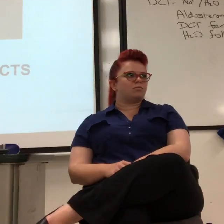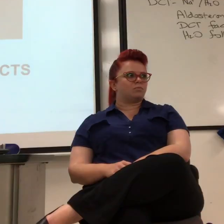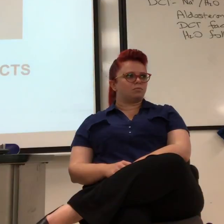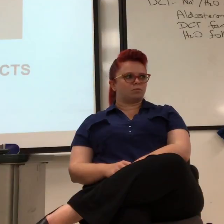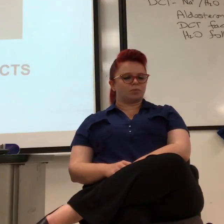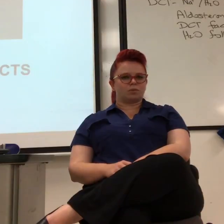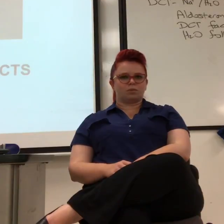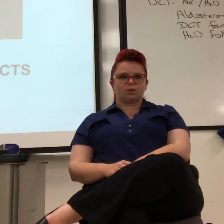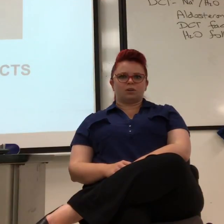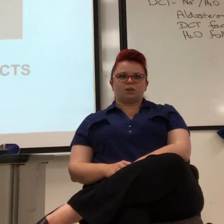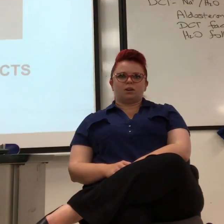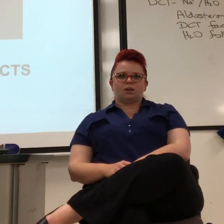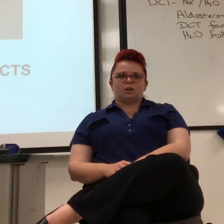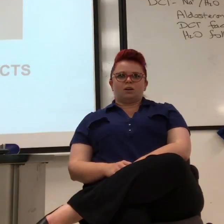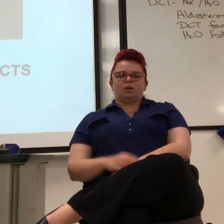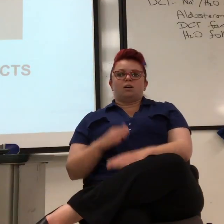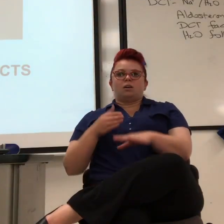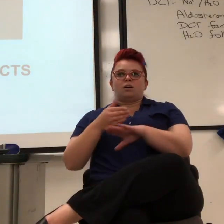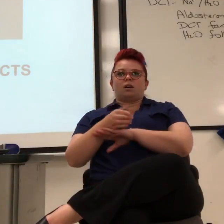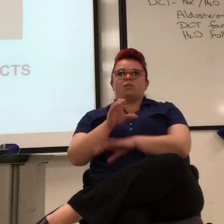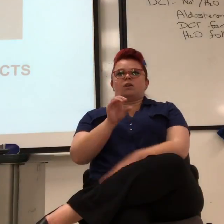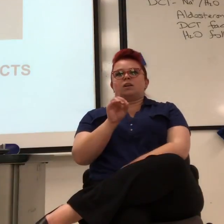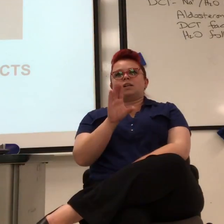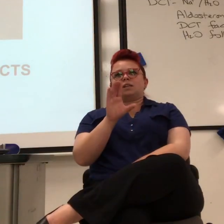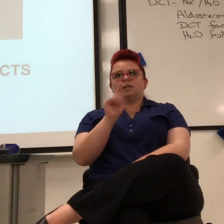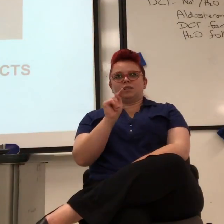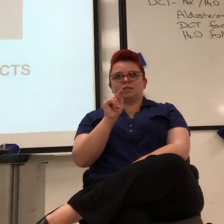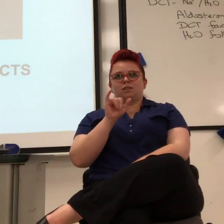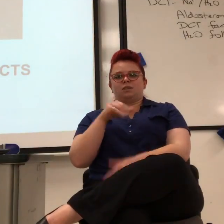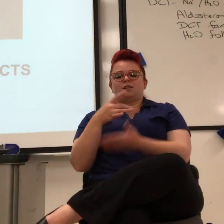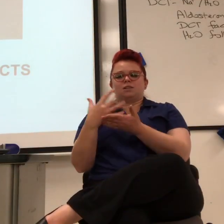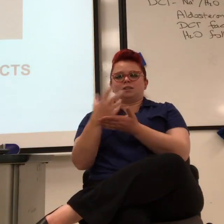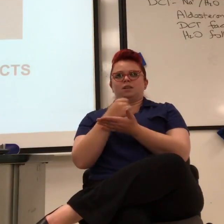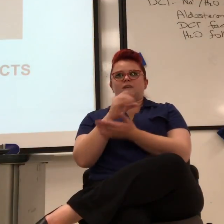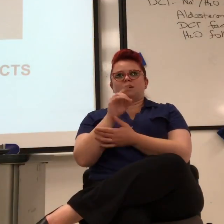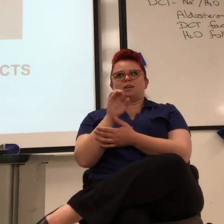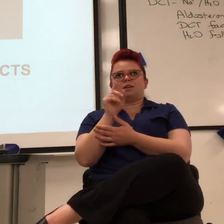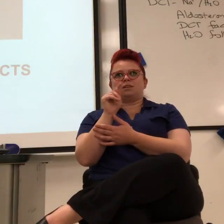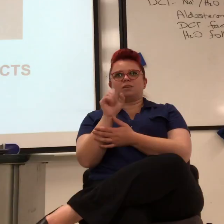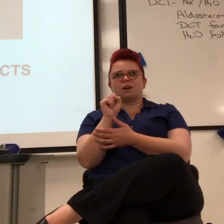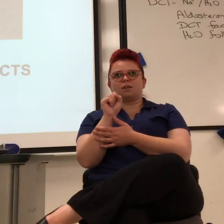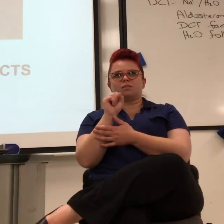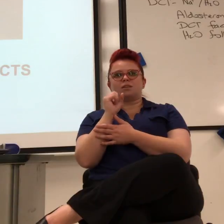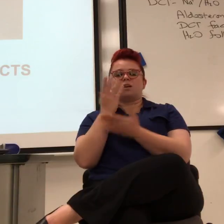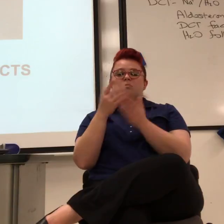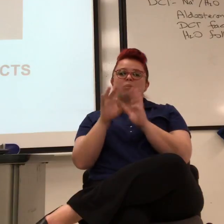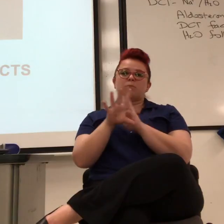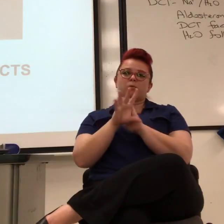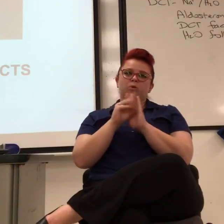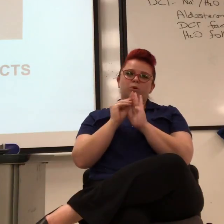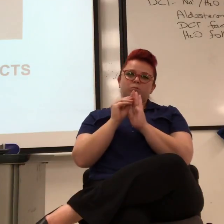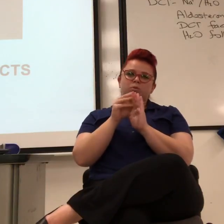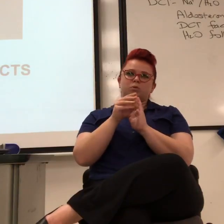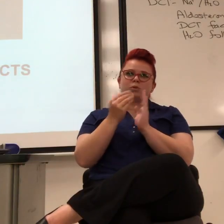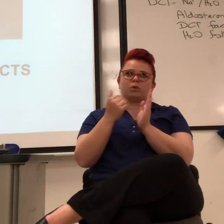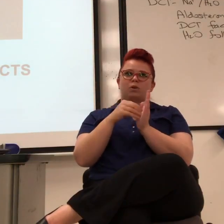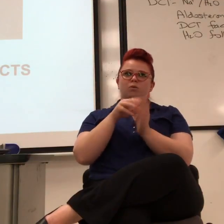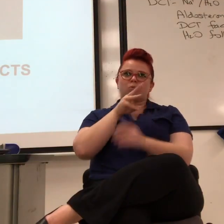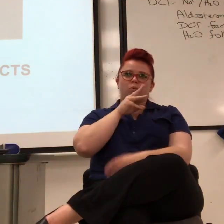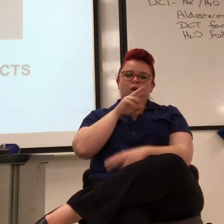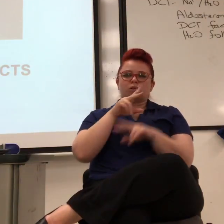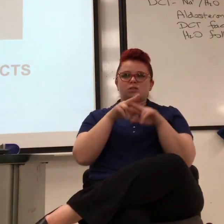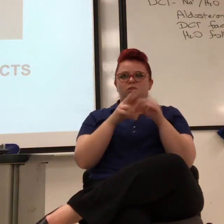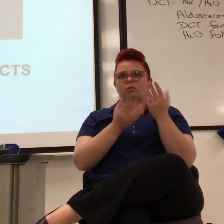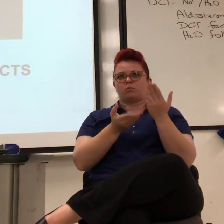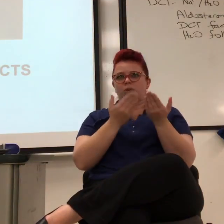So after the DCT are the collecting ducts. Maybe you reabsorb water and salt or not at the DCT, and you get to the